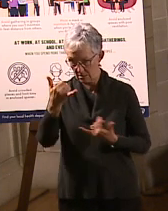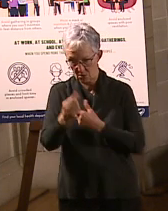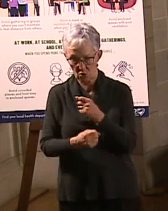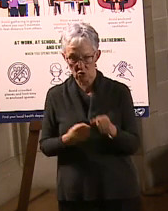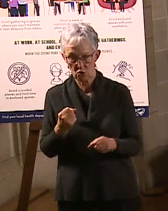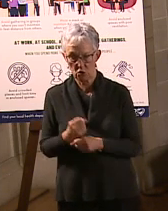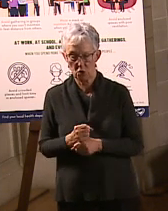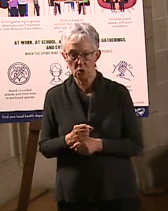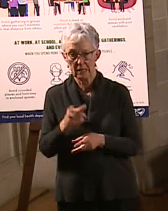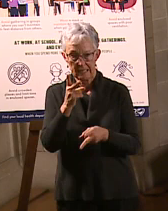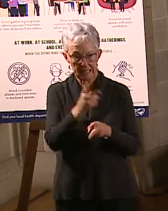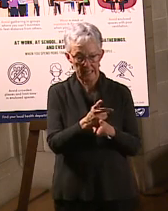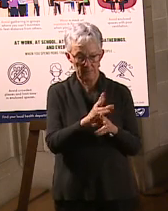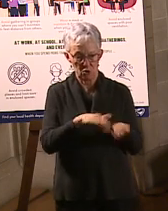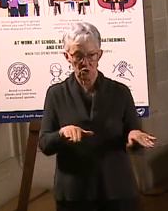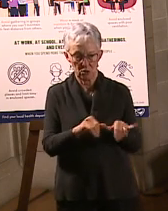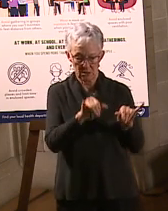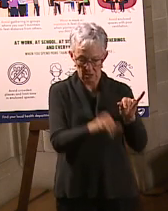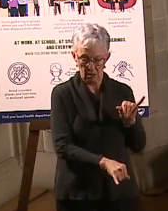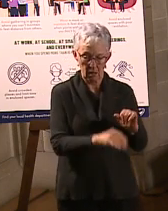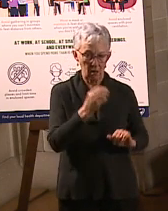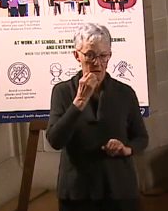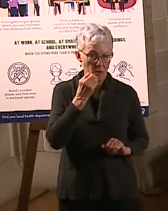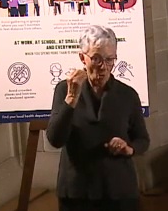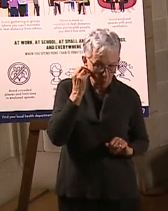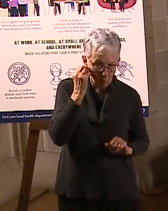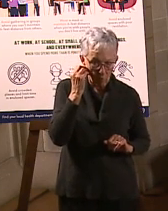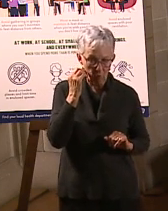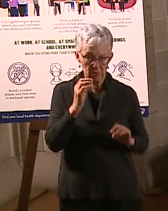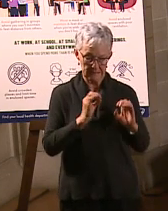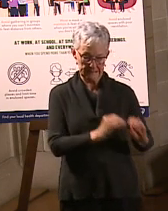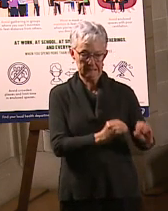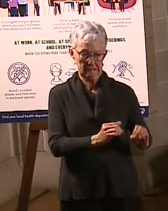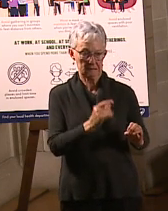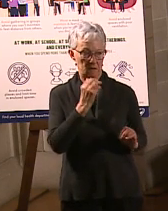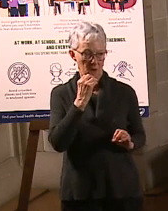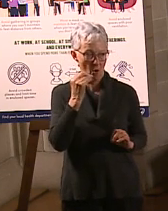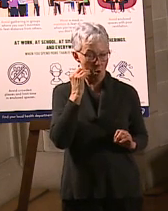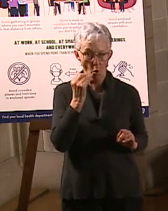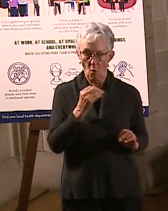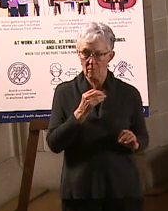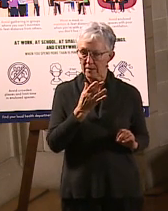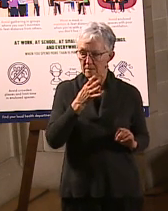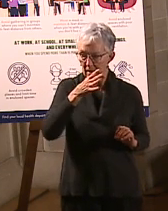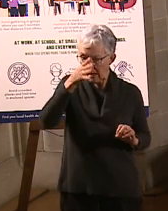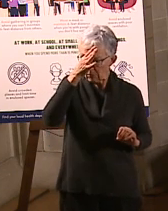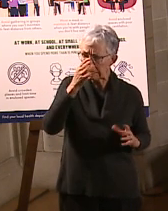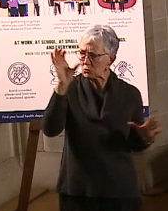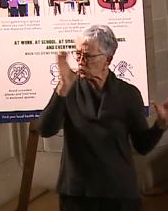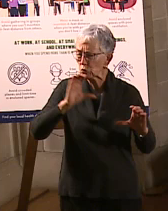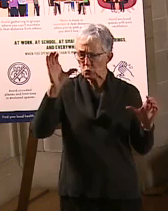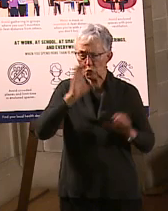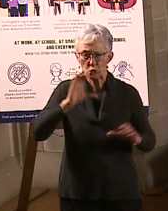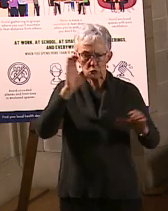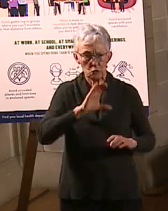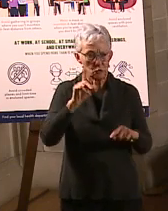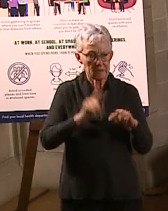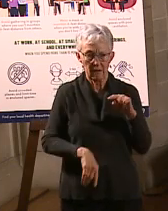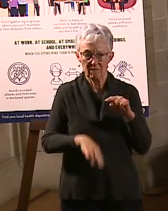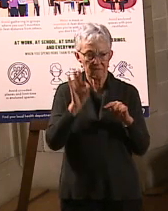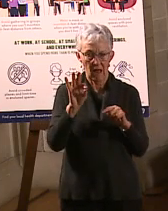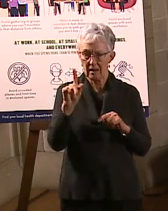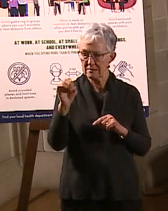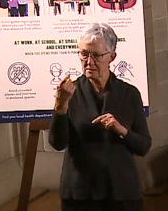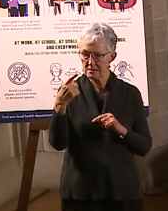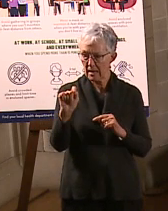finding textbooks can be really difficult. Especially if you just don't have extra money laying around for